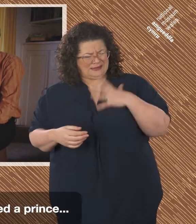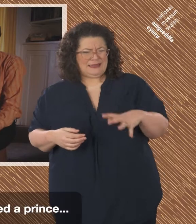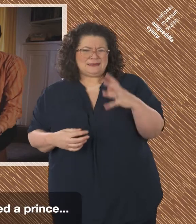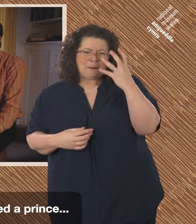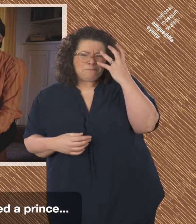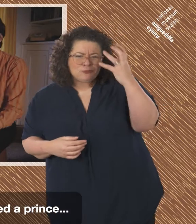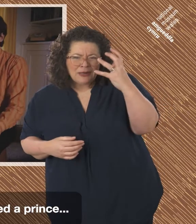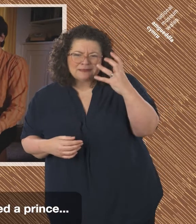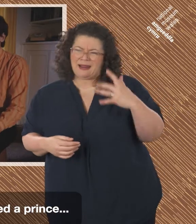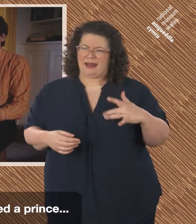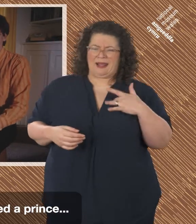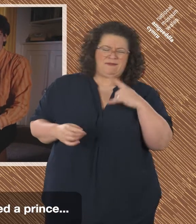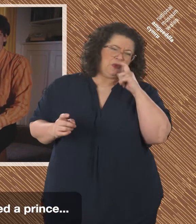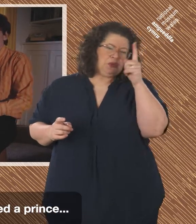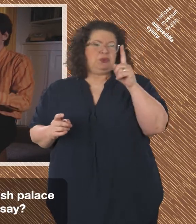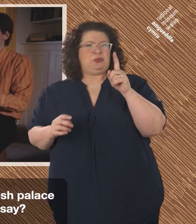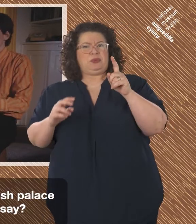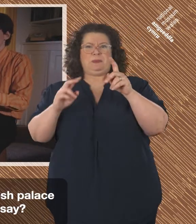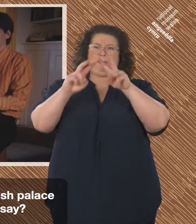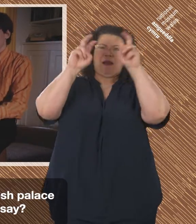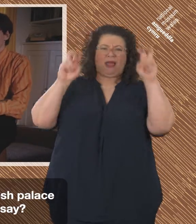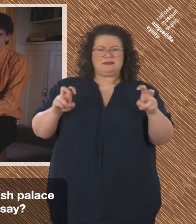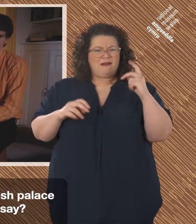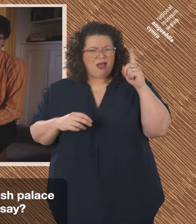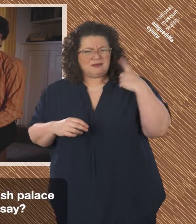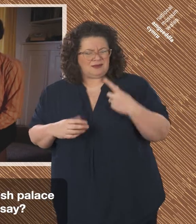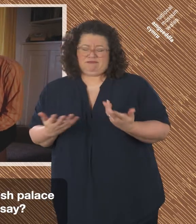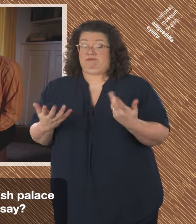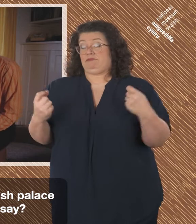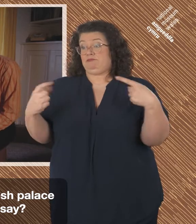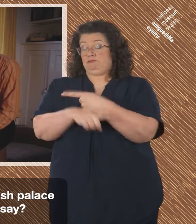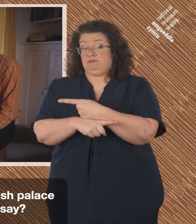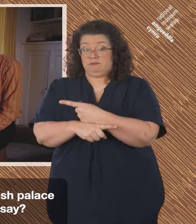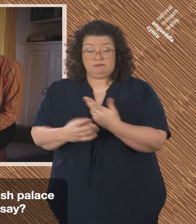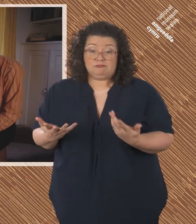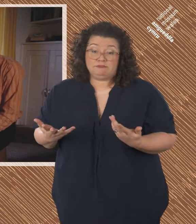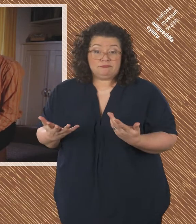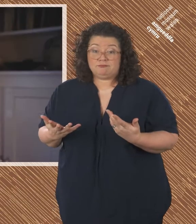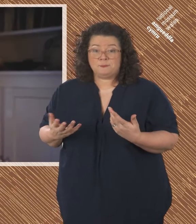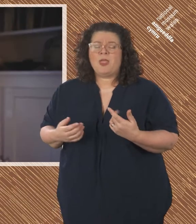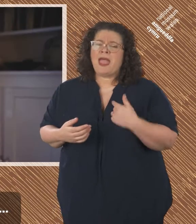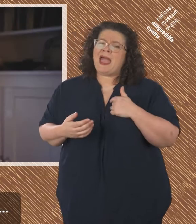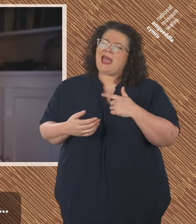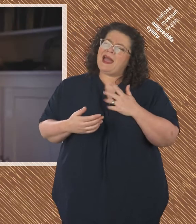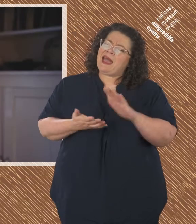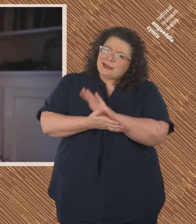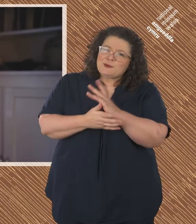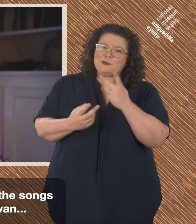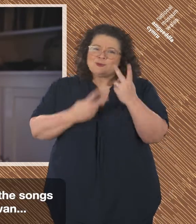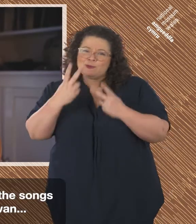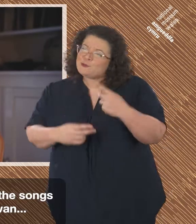Why does Wales need a prince that lives in a posh palace in London, I say? Although,